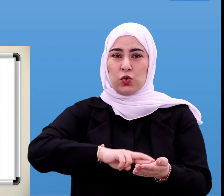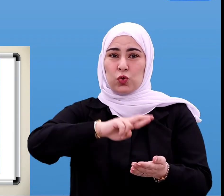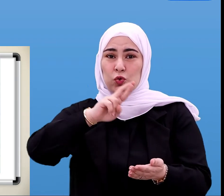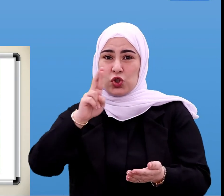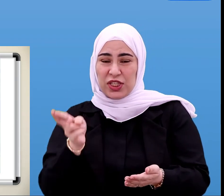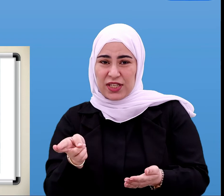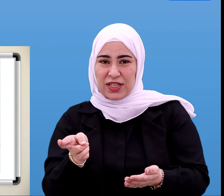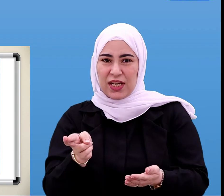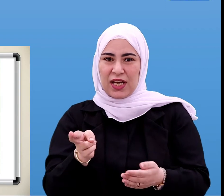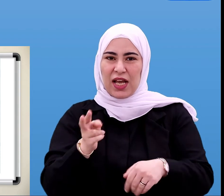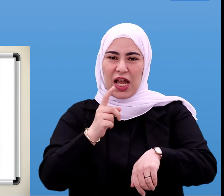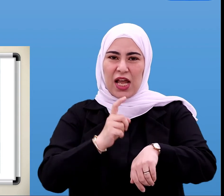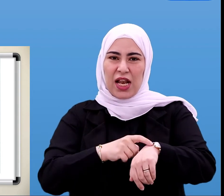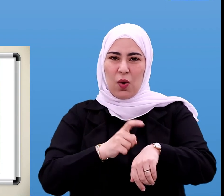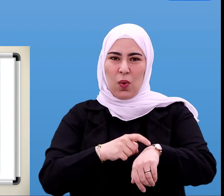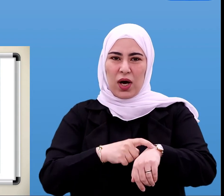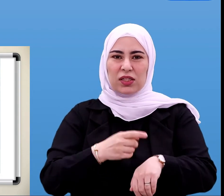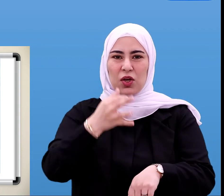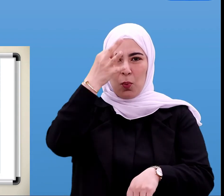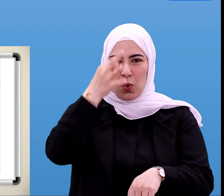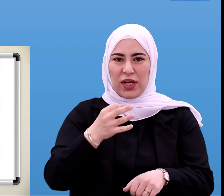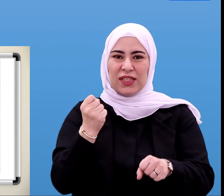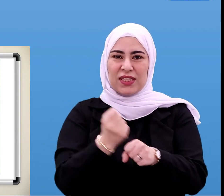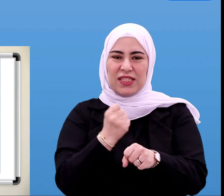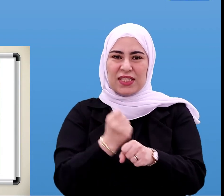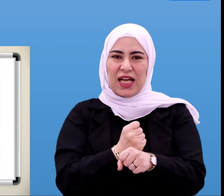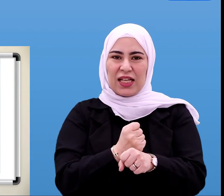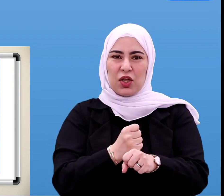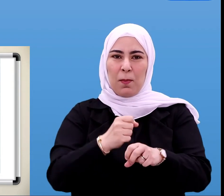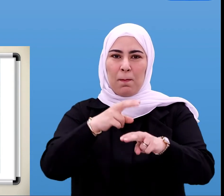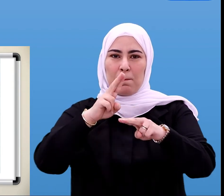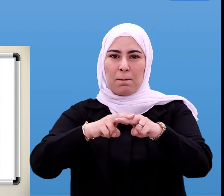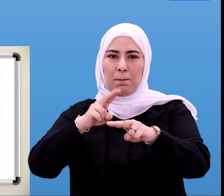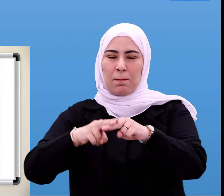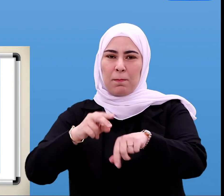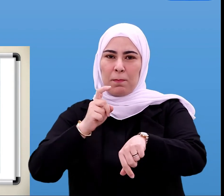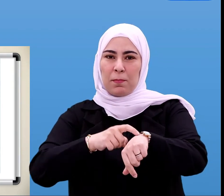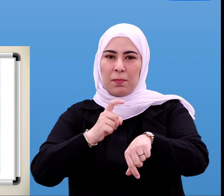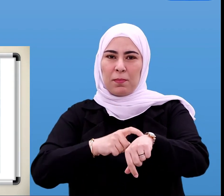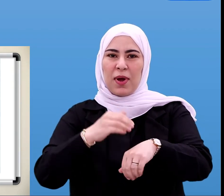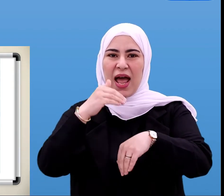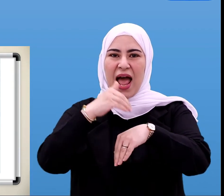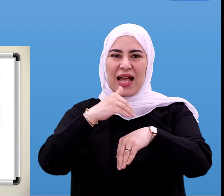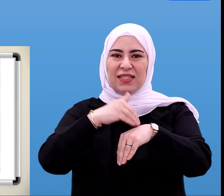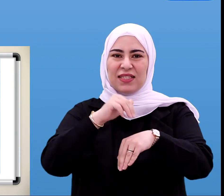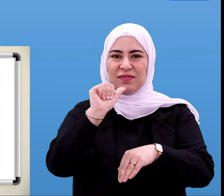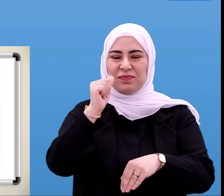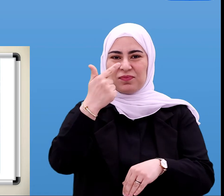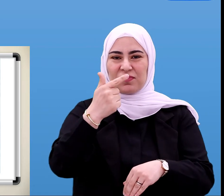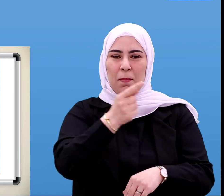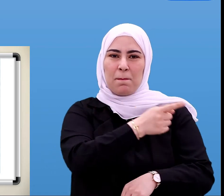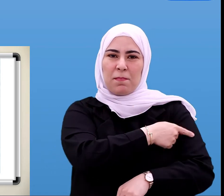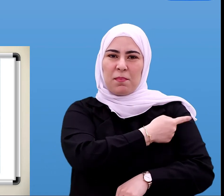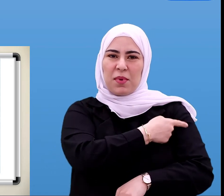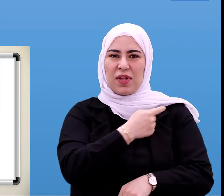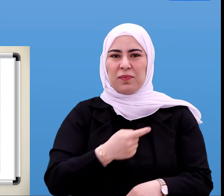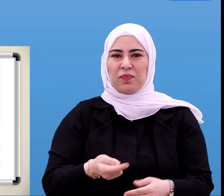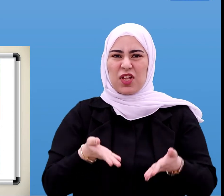time, you will use the time preposition at. For example, there is a meeting